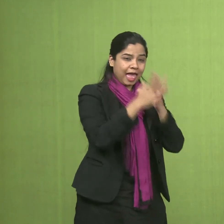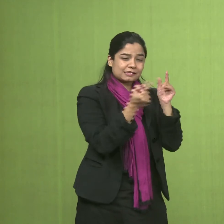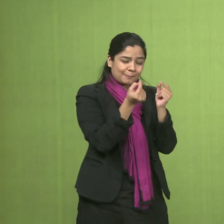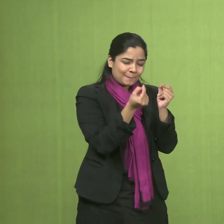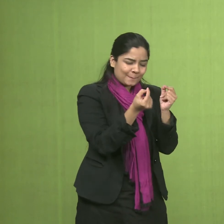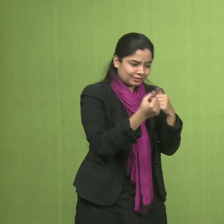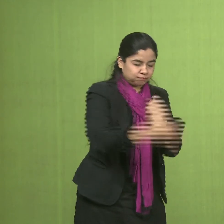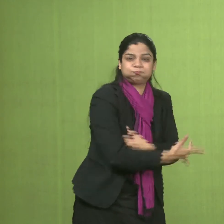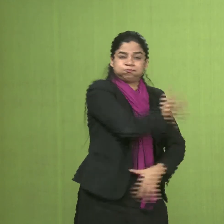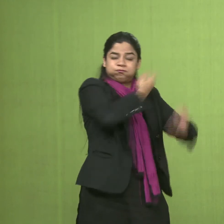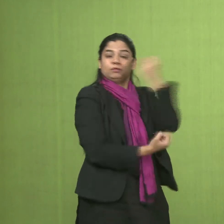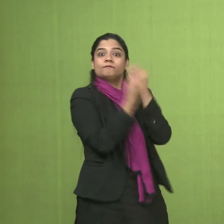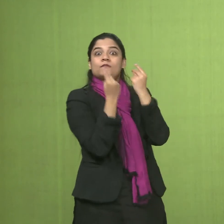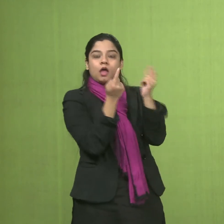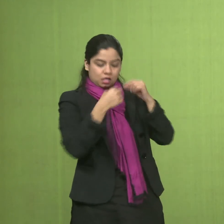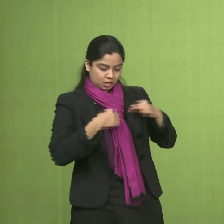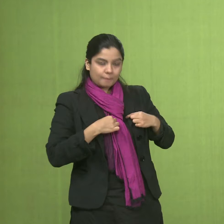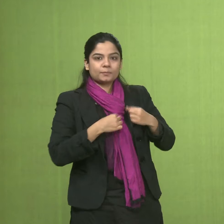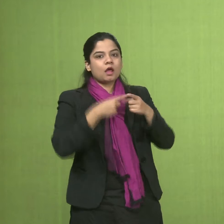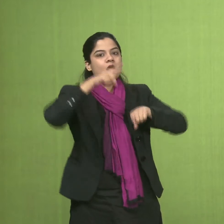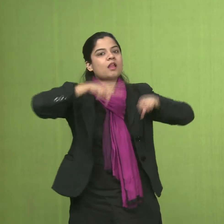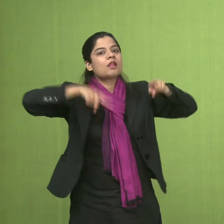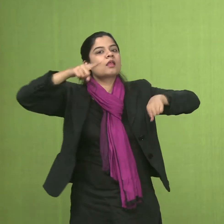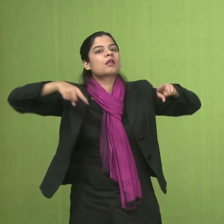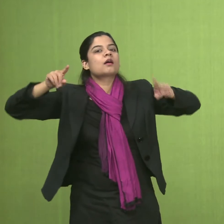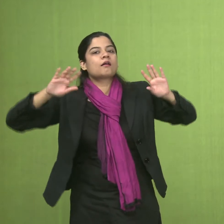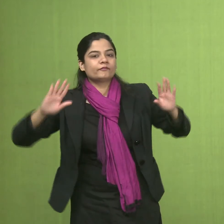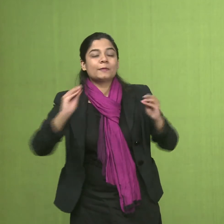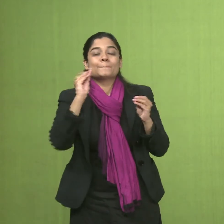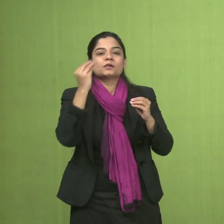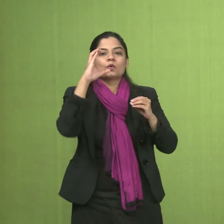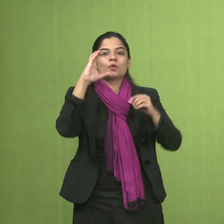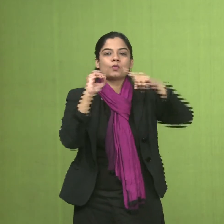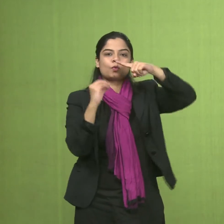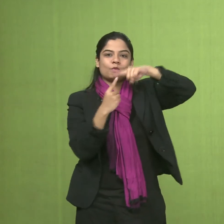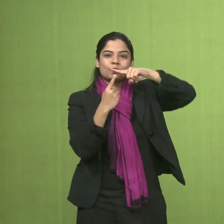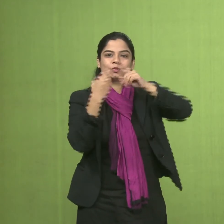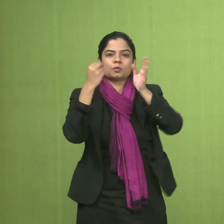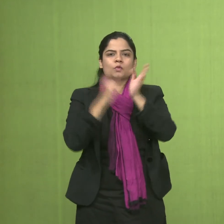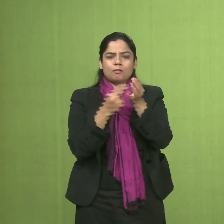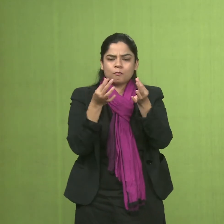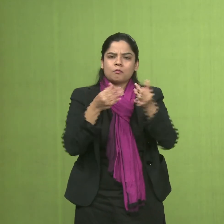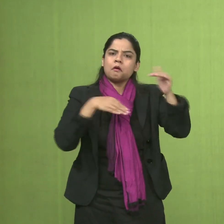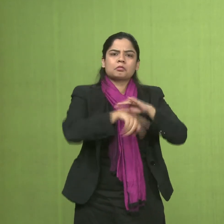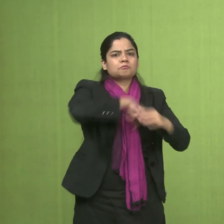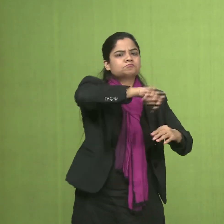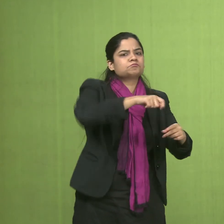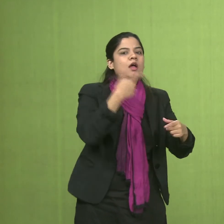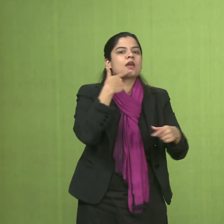It can catch fire very easily and then you can get burnt. So be very mindful of what you're wearing. It's safe to wear cotton in the kitchen